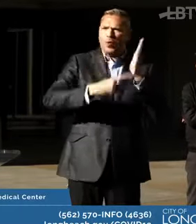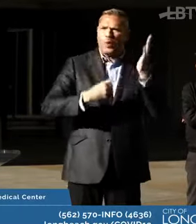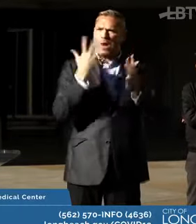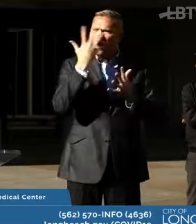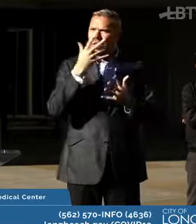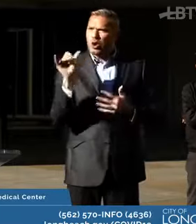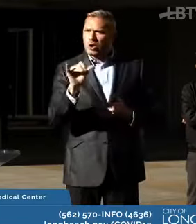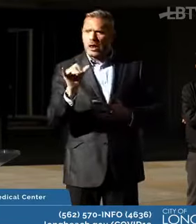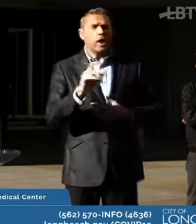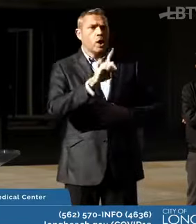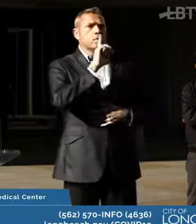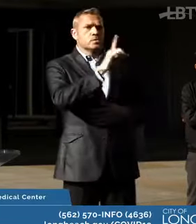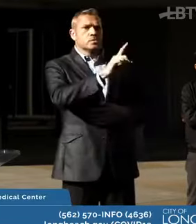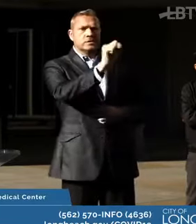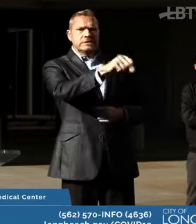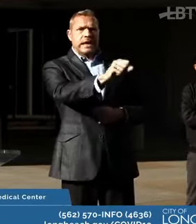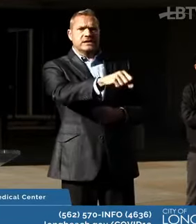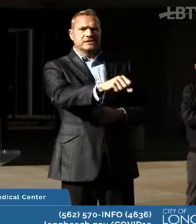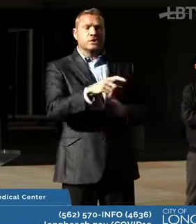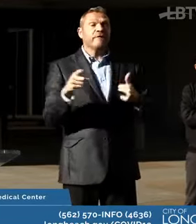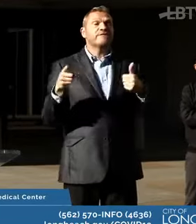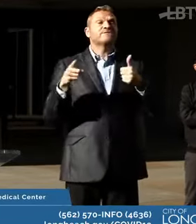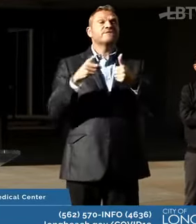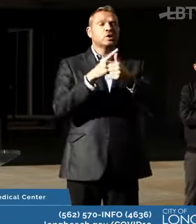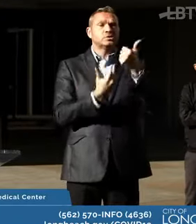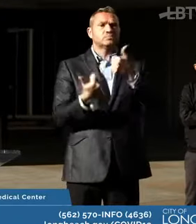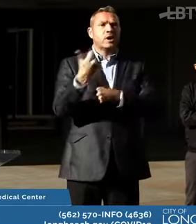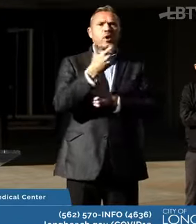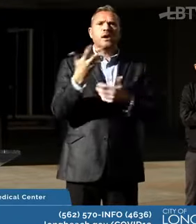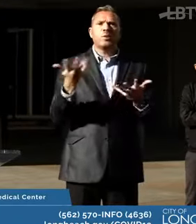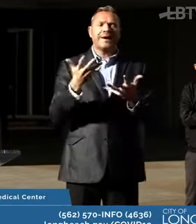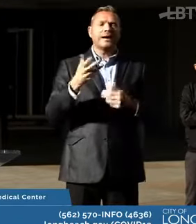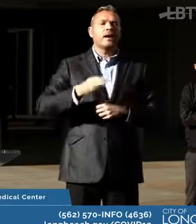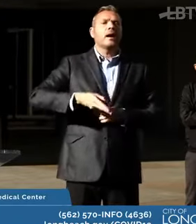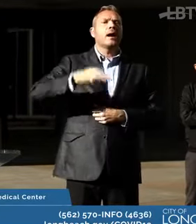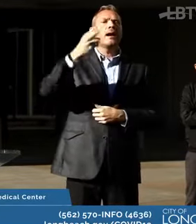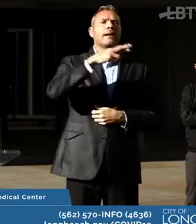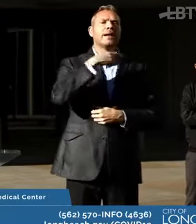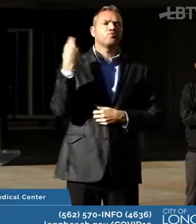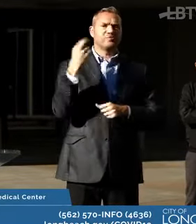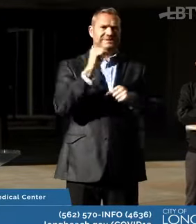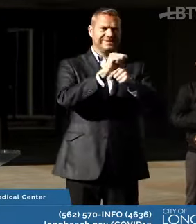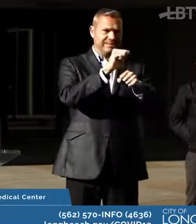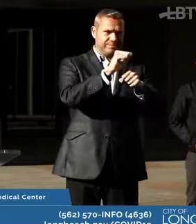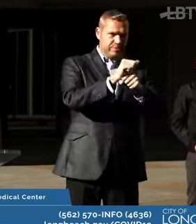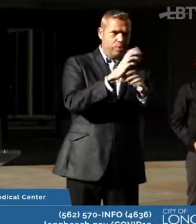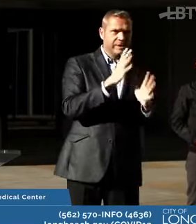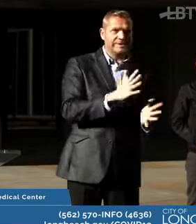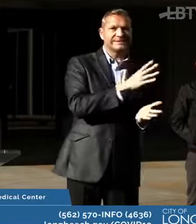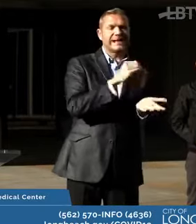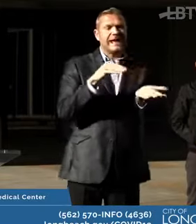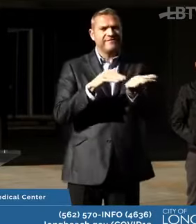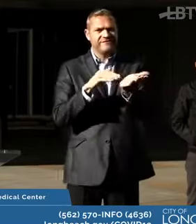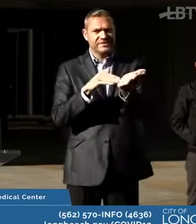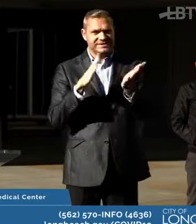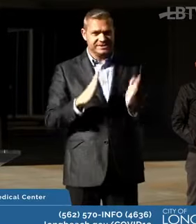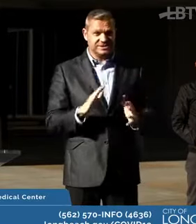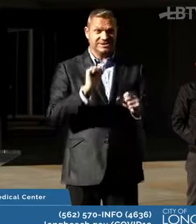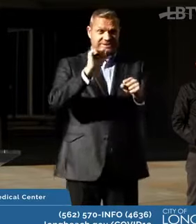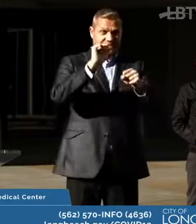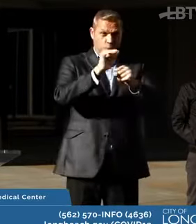And so our first priority was to focus on our high-risk employees and physicians that worked in those